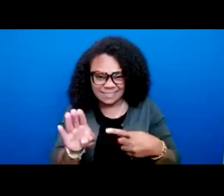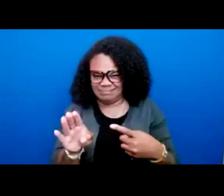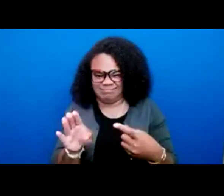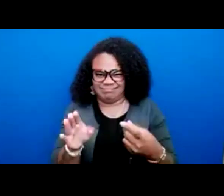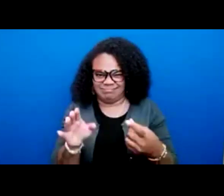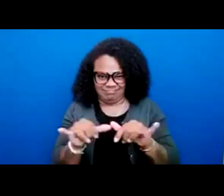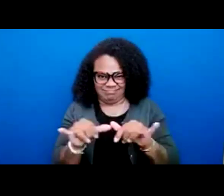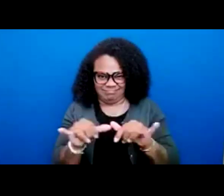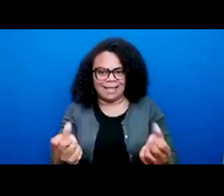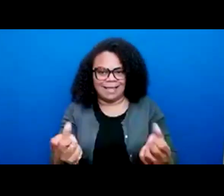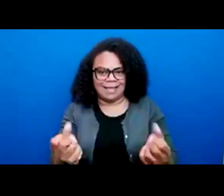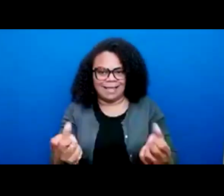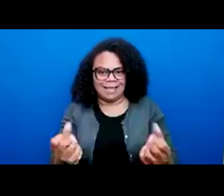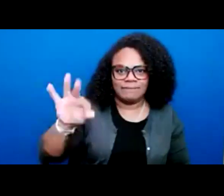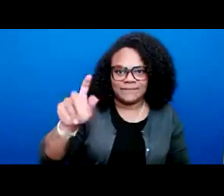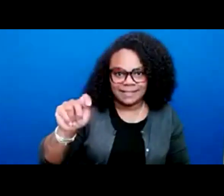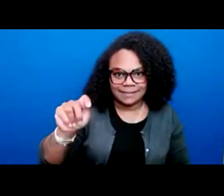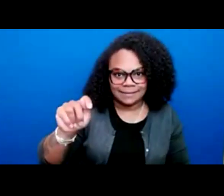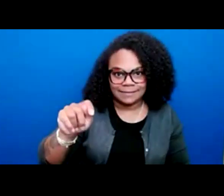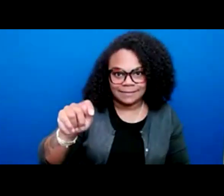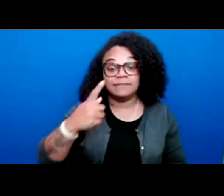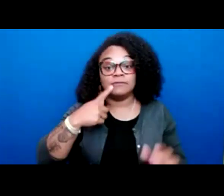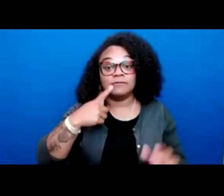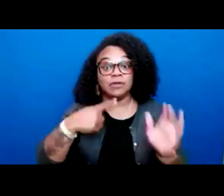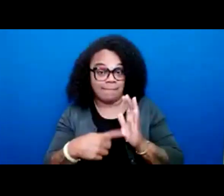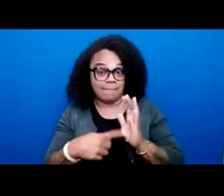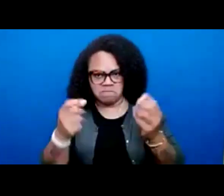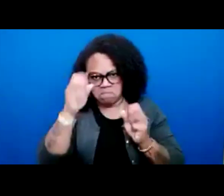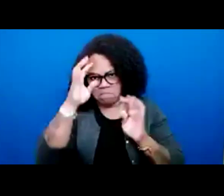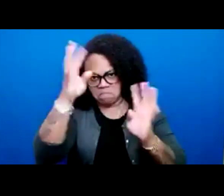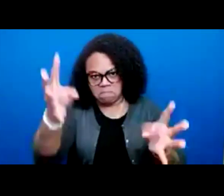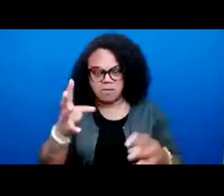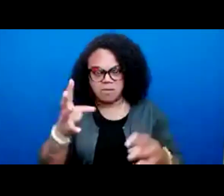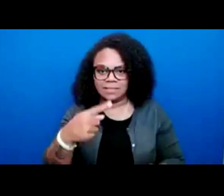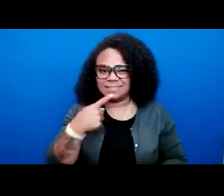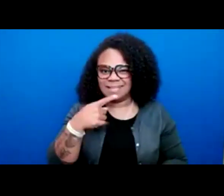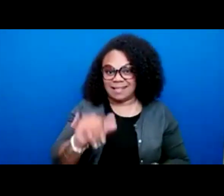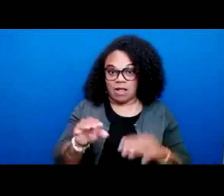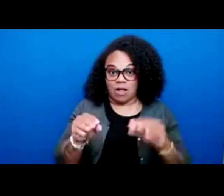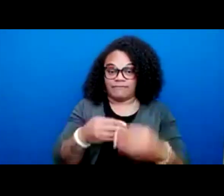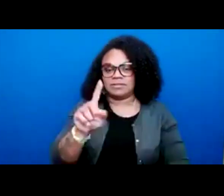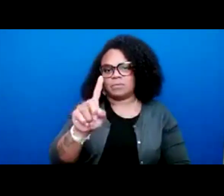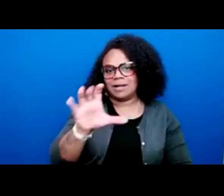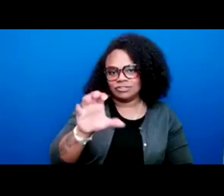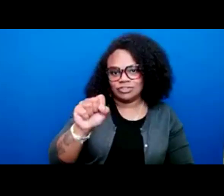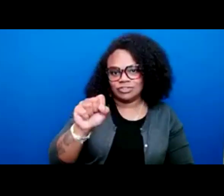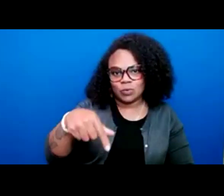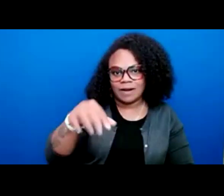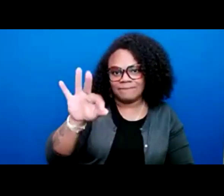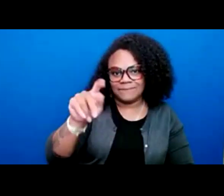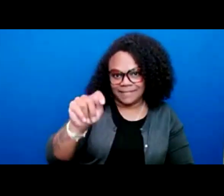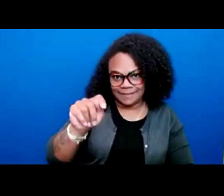business, for your office. And for example purposes, I'm going to say 100 square feet. So you've said to